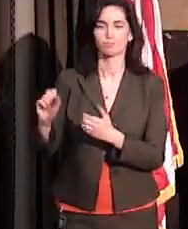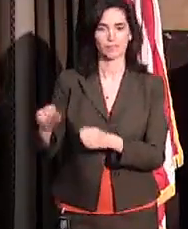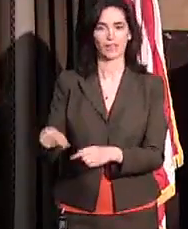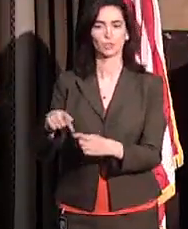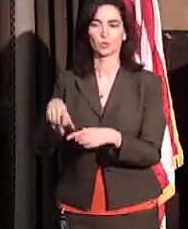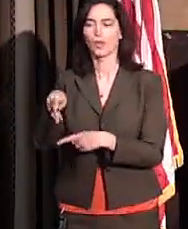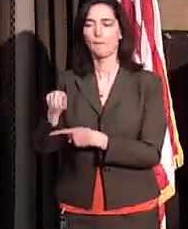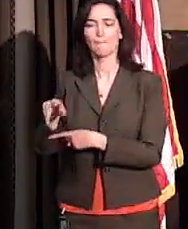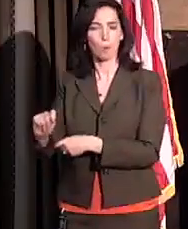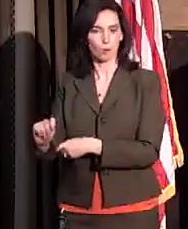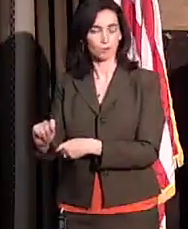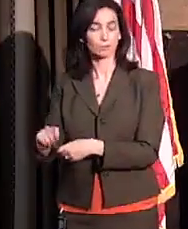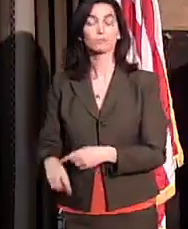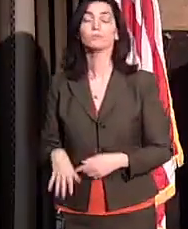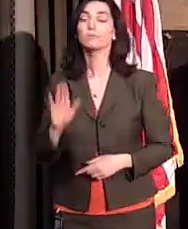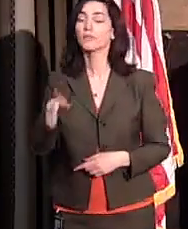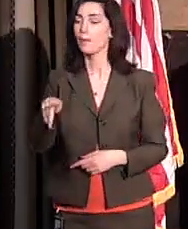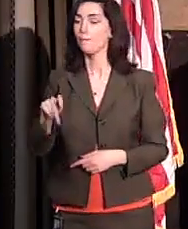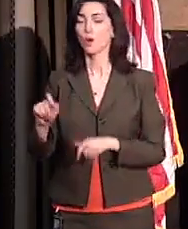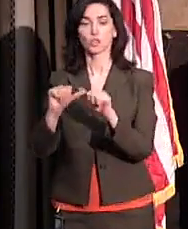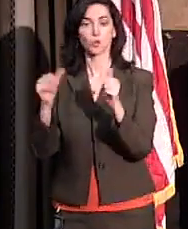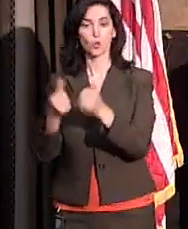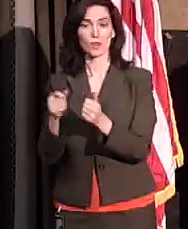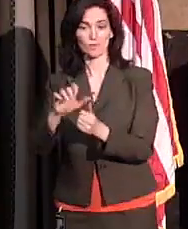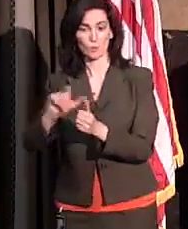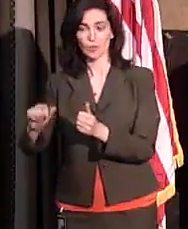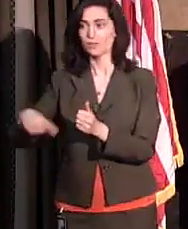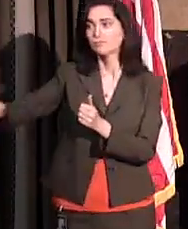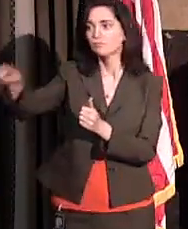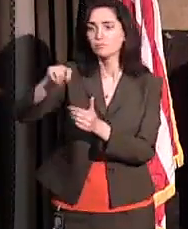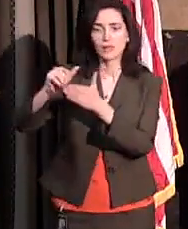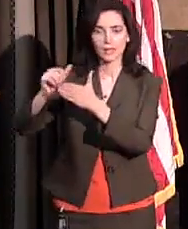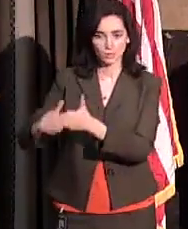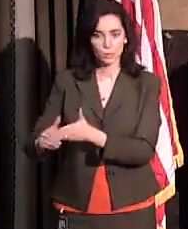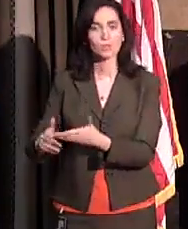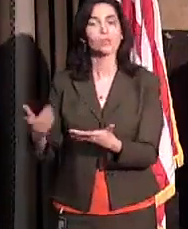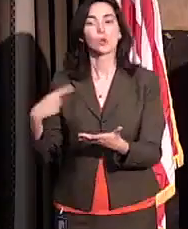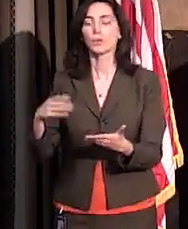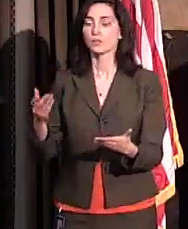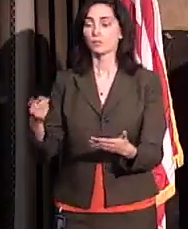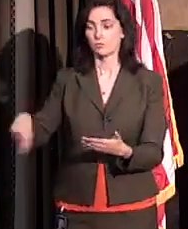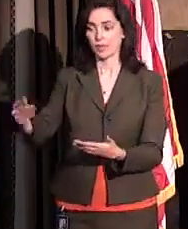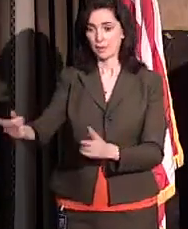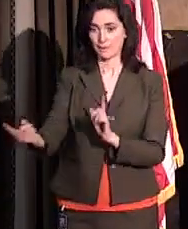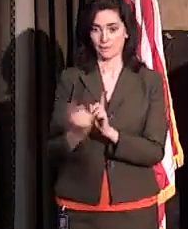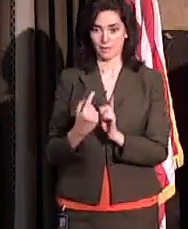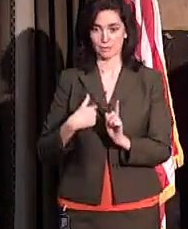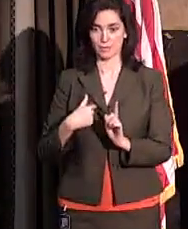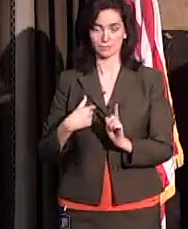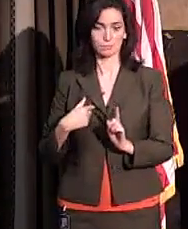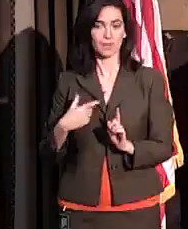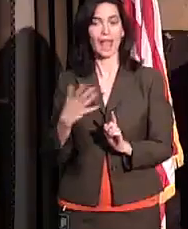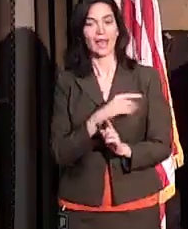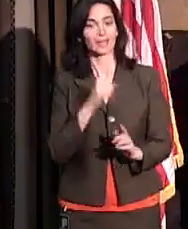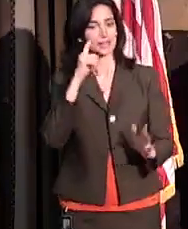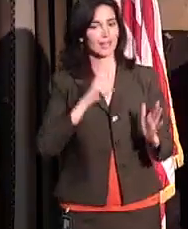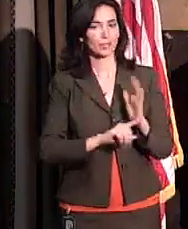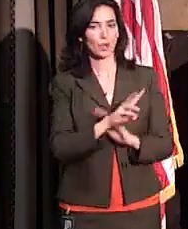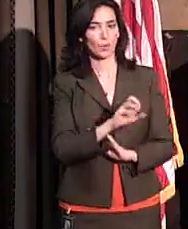leadership of the Ports Association of Louisiana, the case was made to me and Secretary Wilson to help our